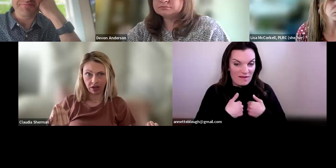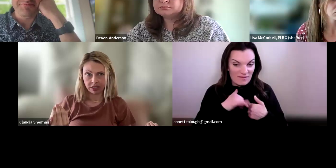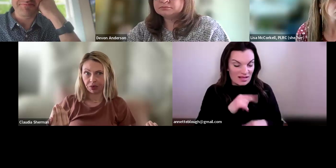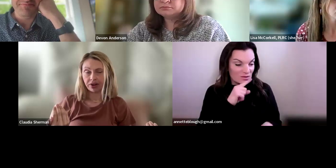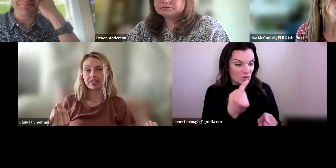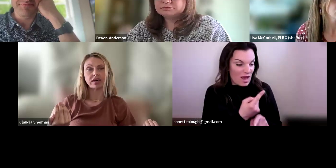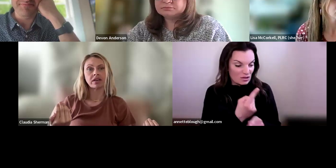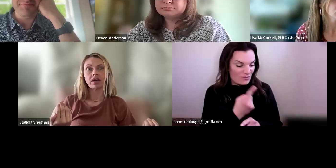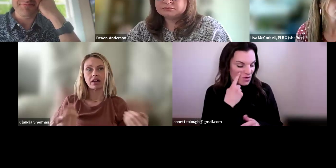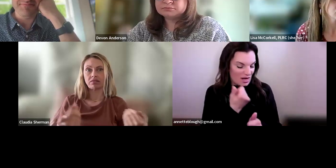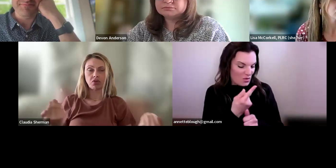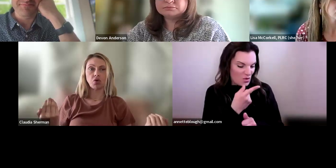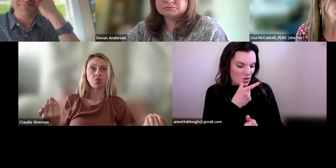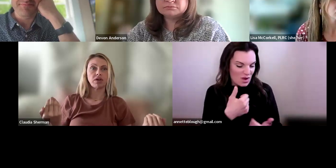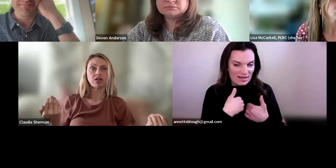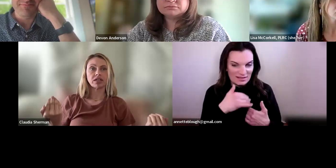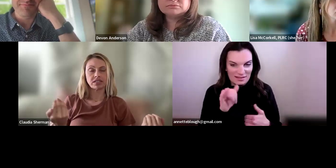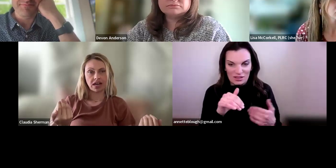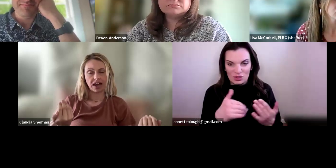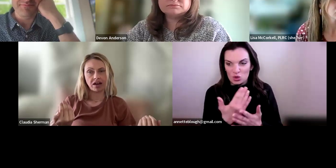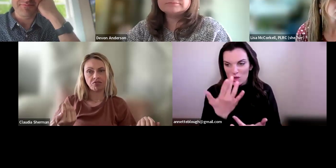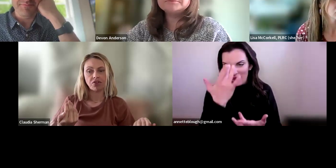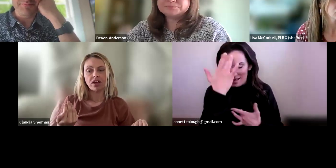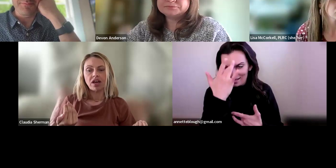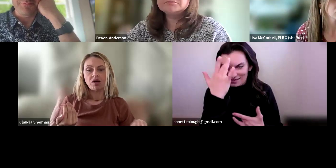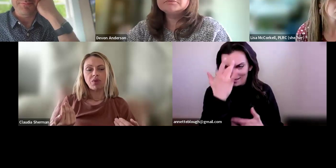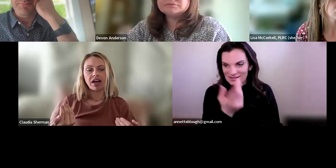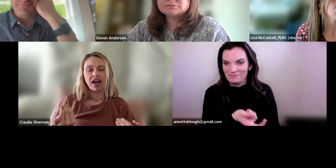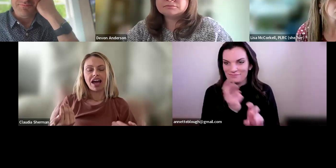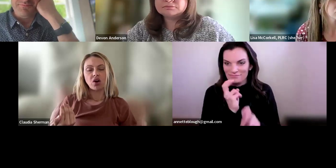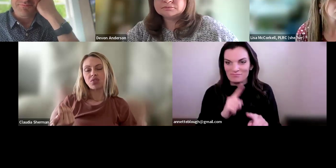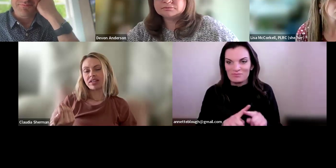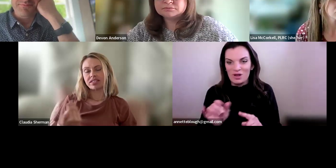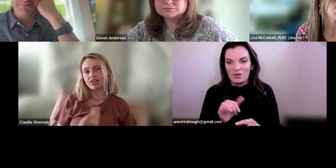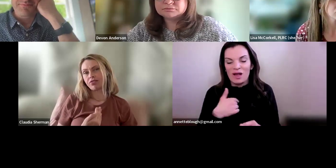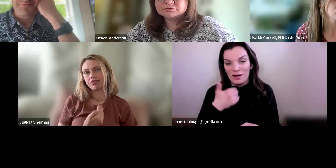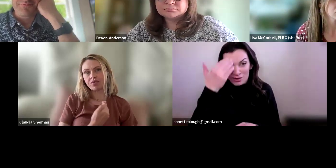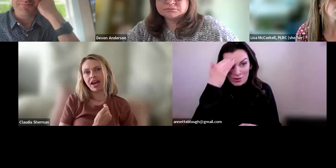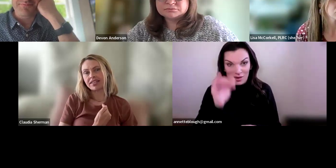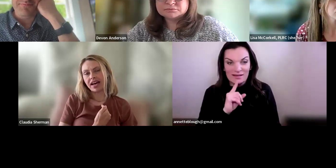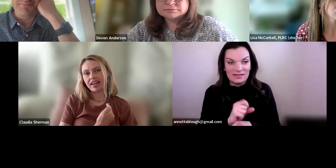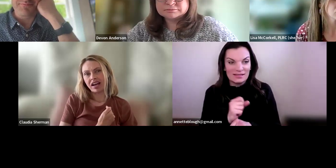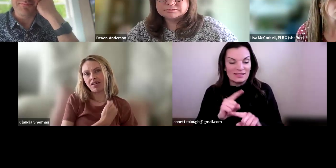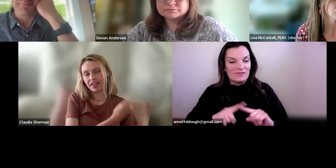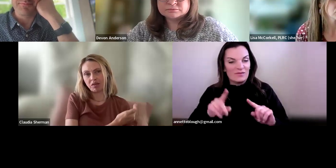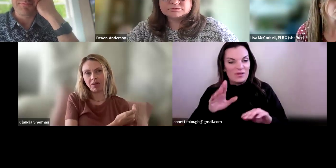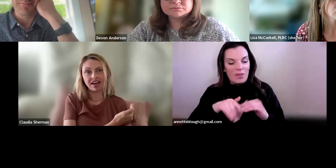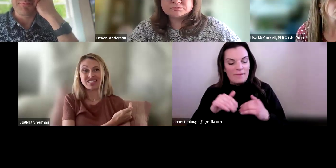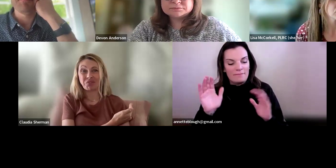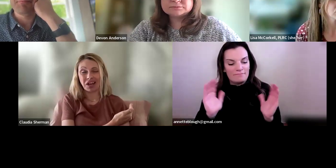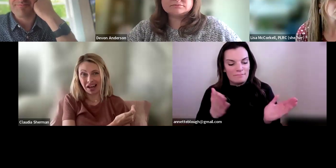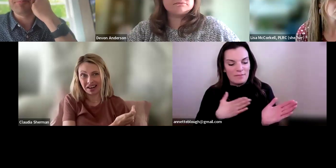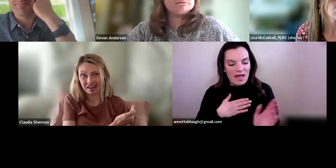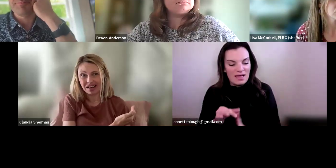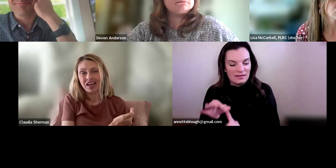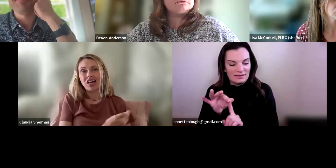for anyone experiencing a new illness to have, but I know that it's different from the anxiety that I've had in the past